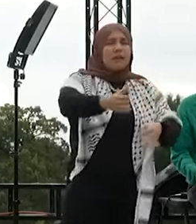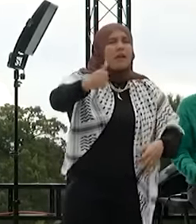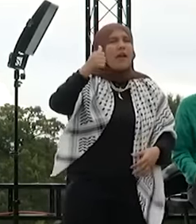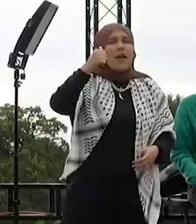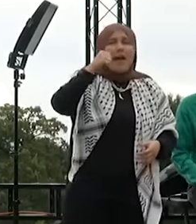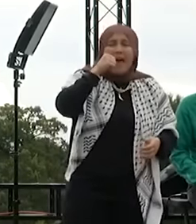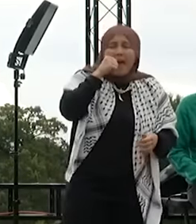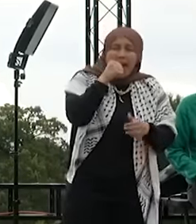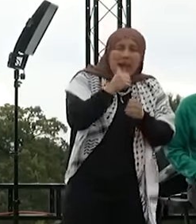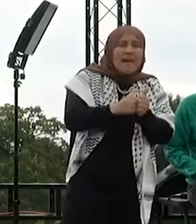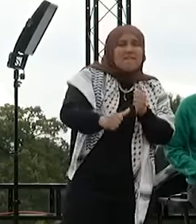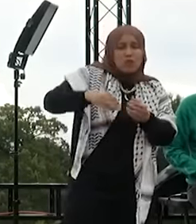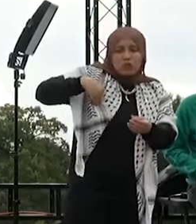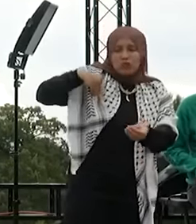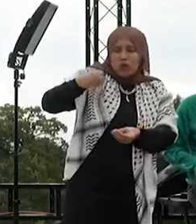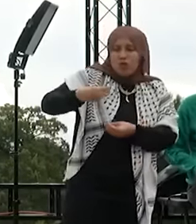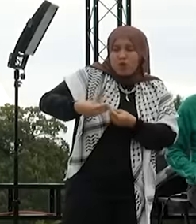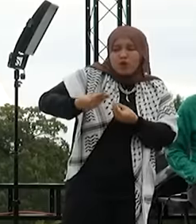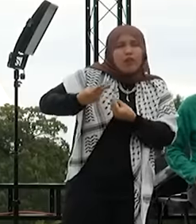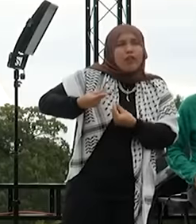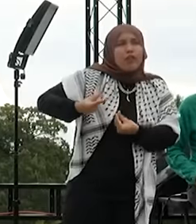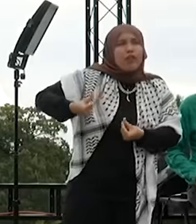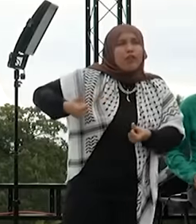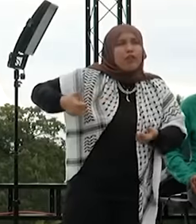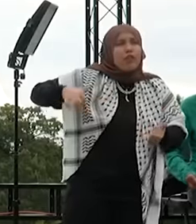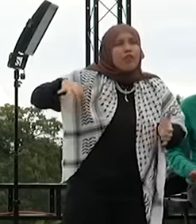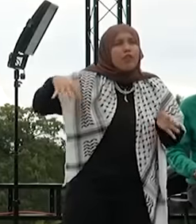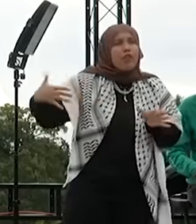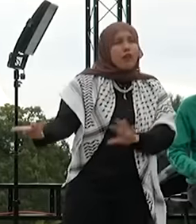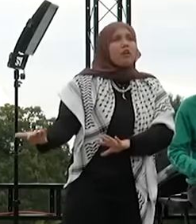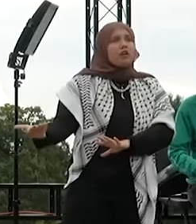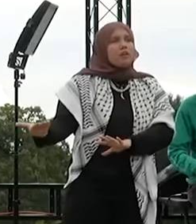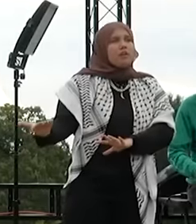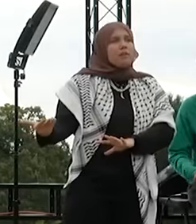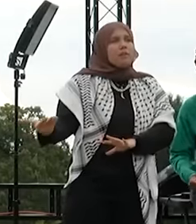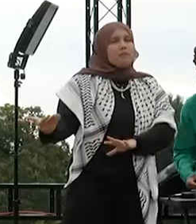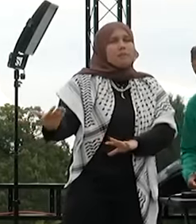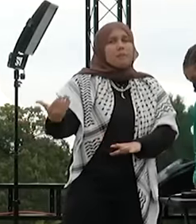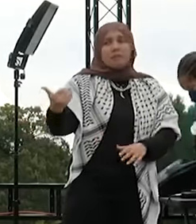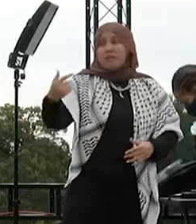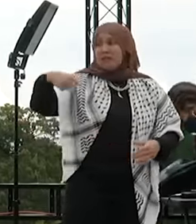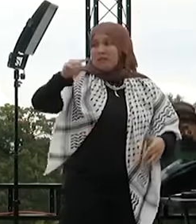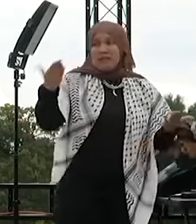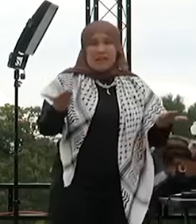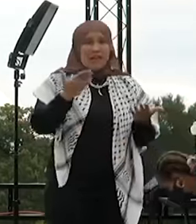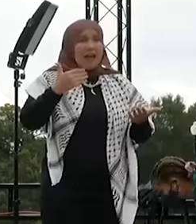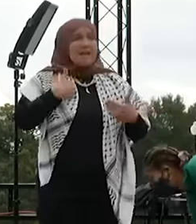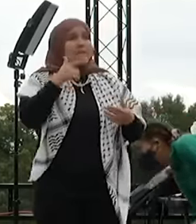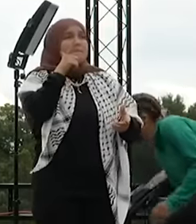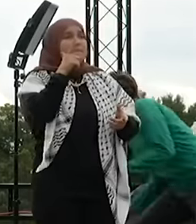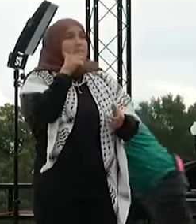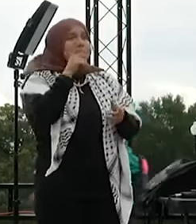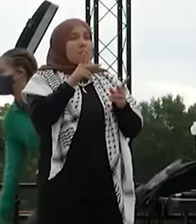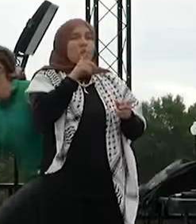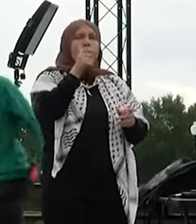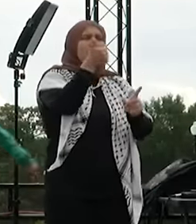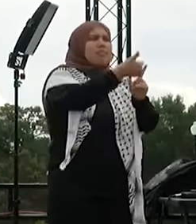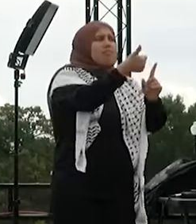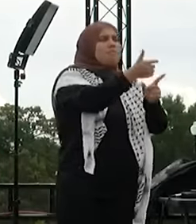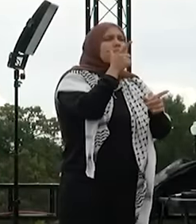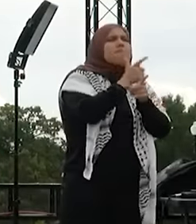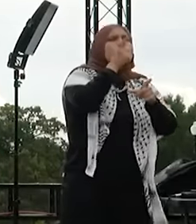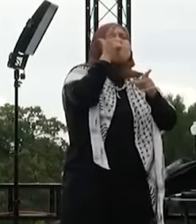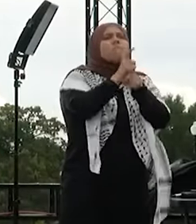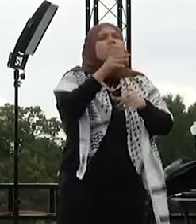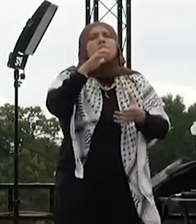single generation of their family wiped out. We have people whose siblings, whose parents, whose children, whose spouses that